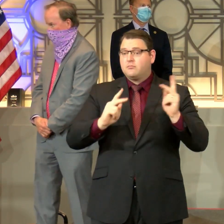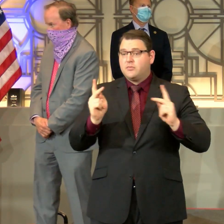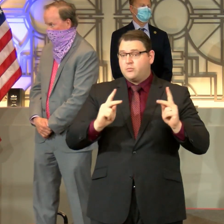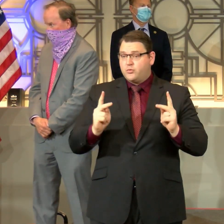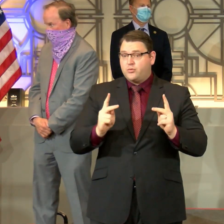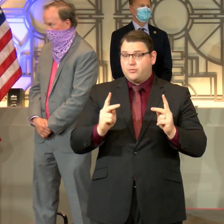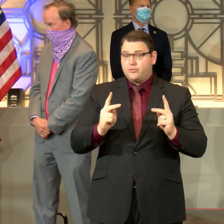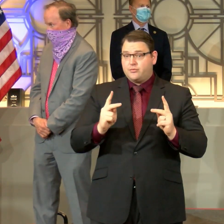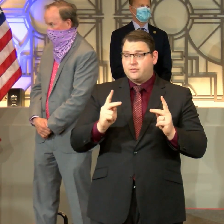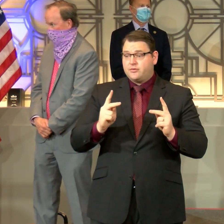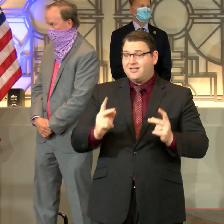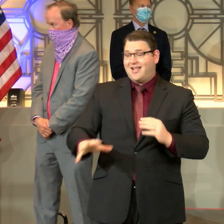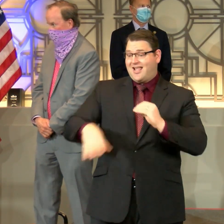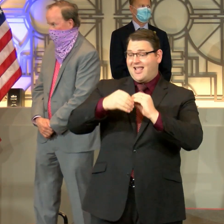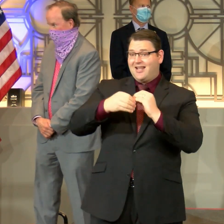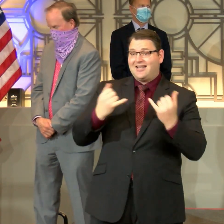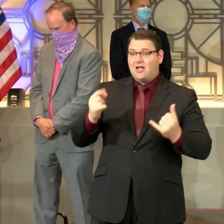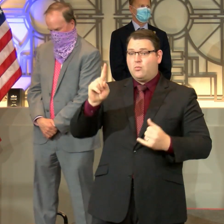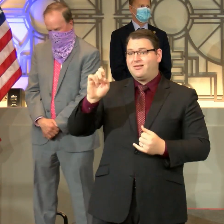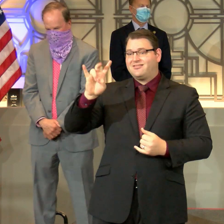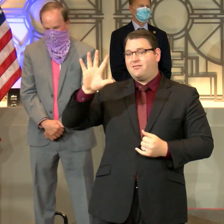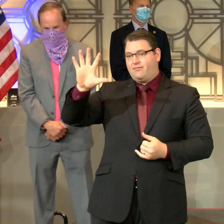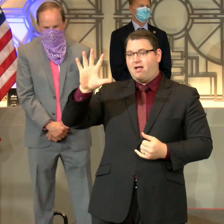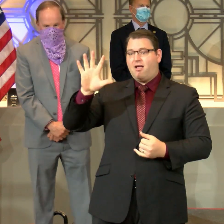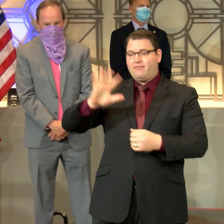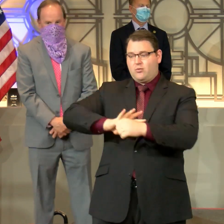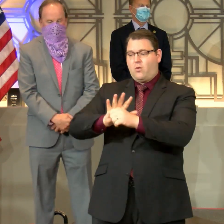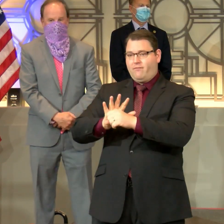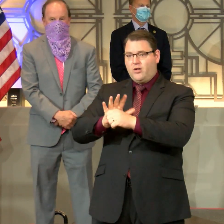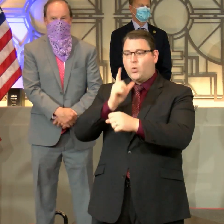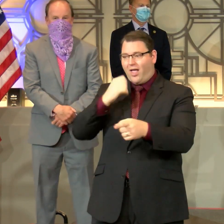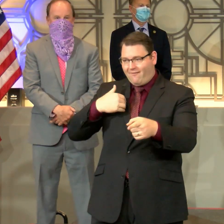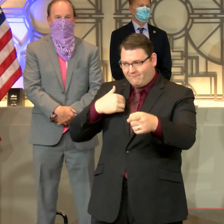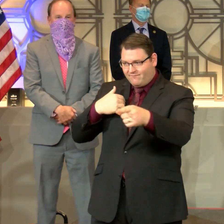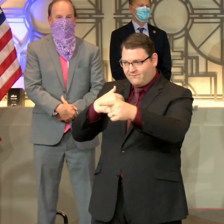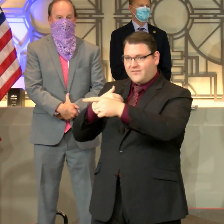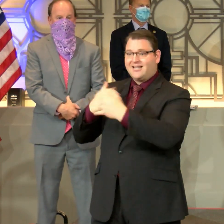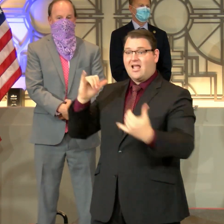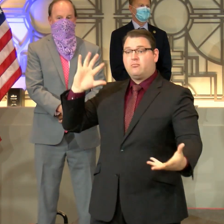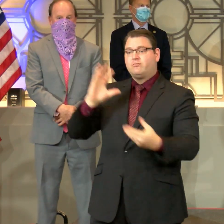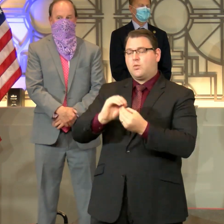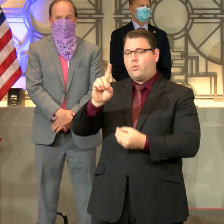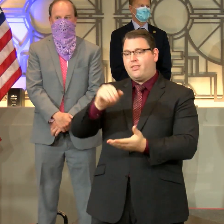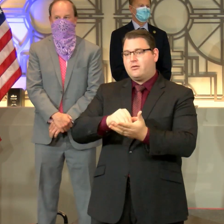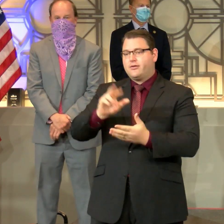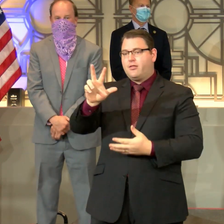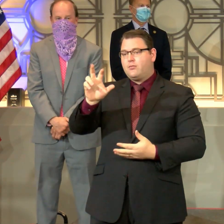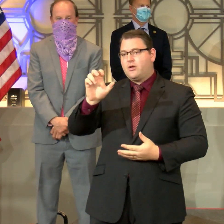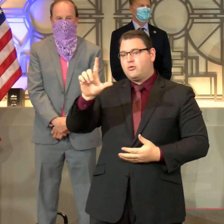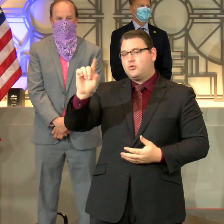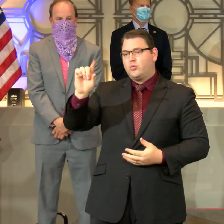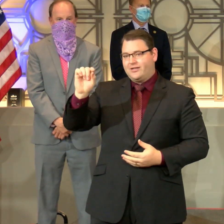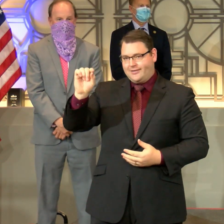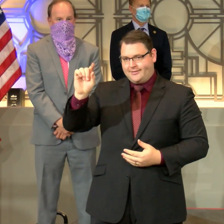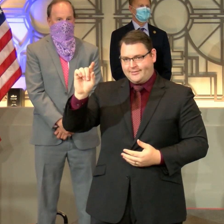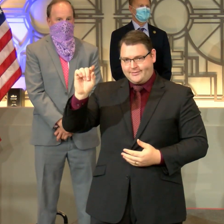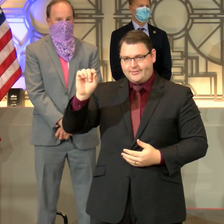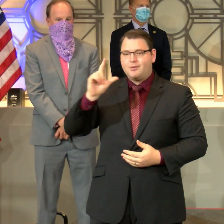adding today is 175, which brings the total count to 1,320. We